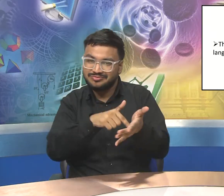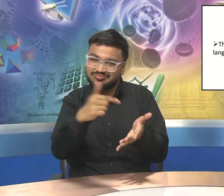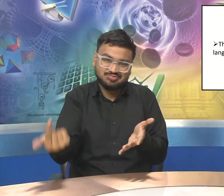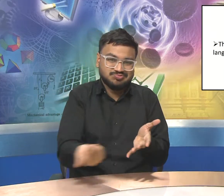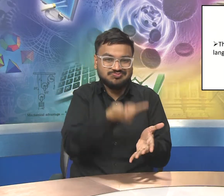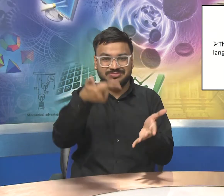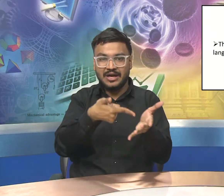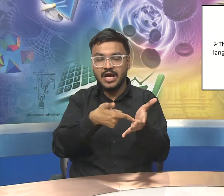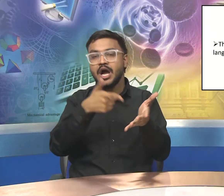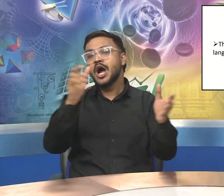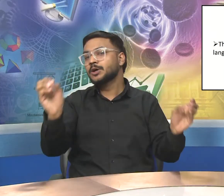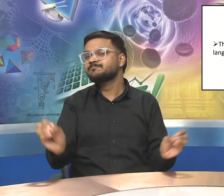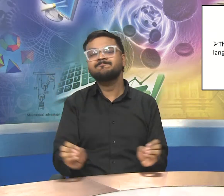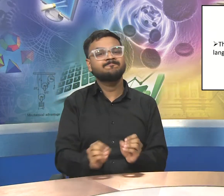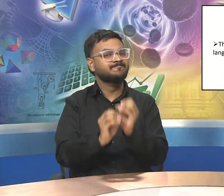system.